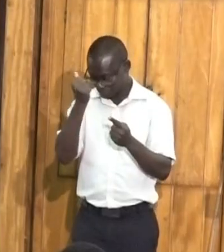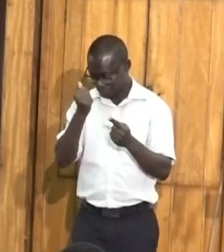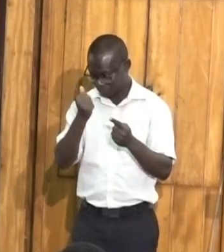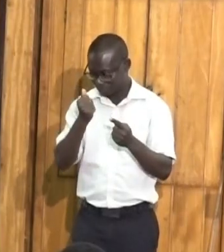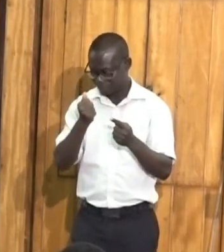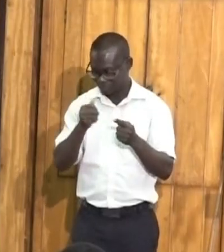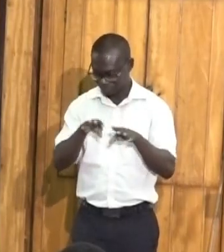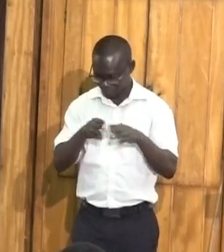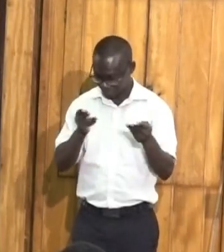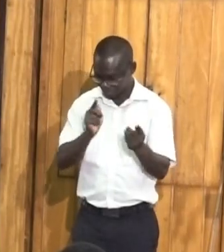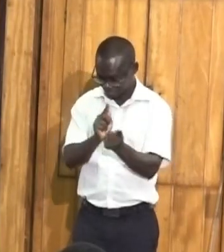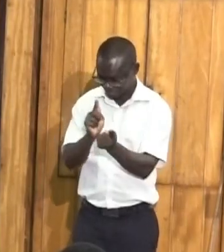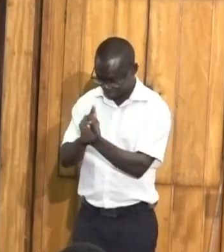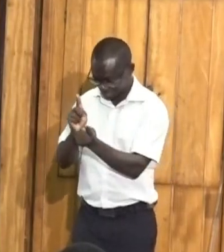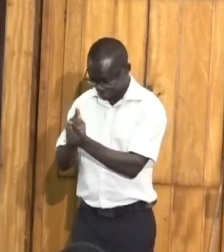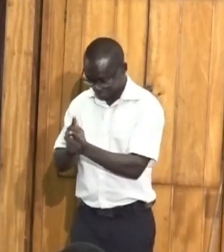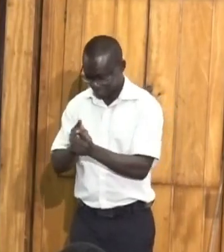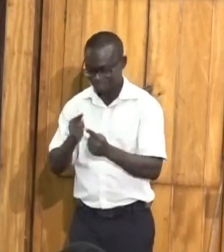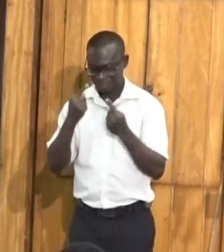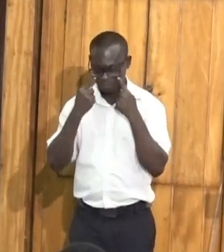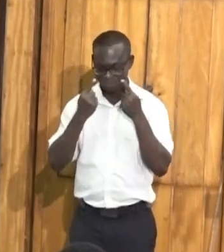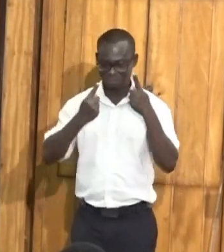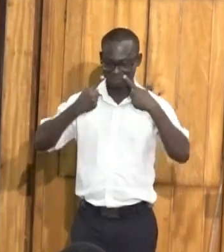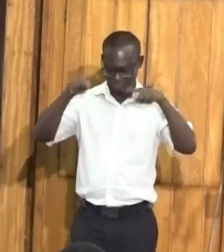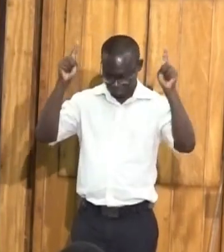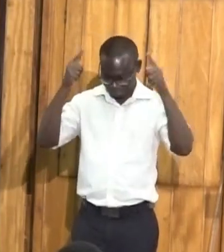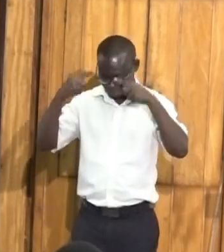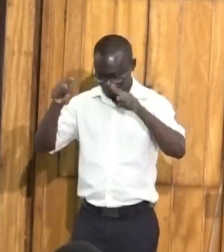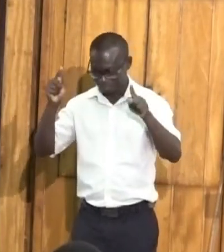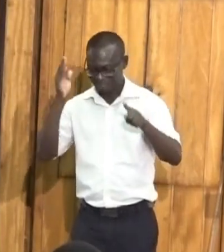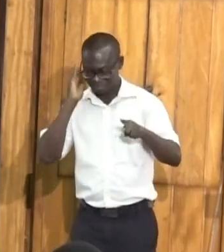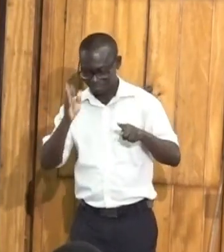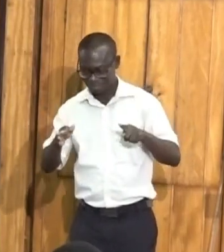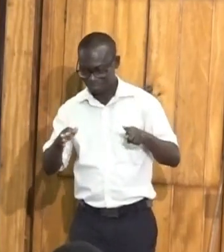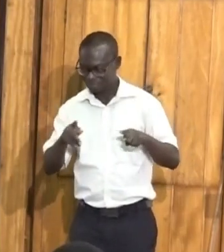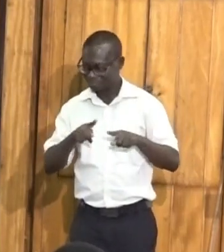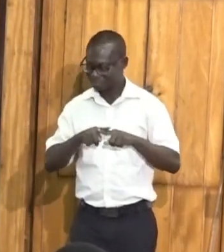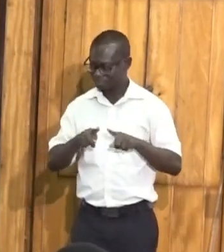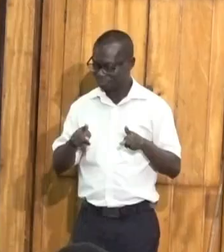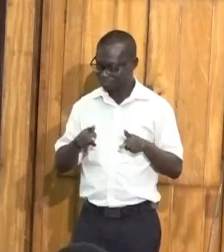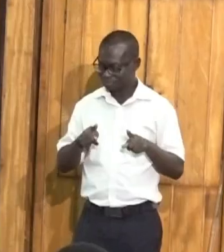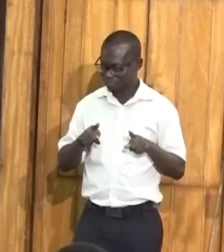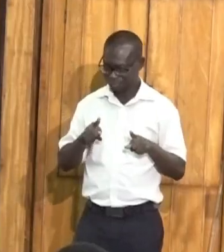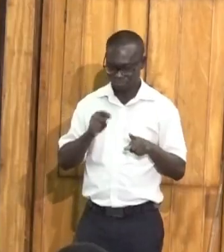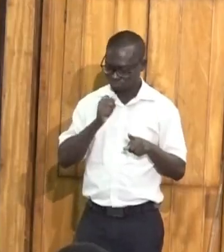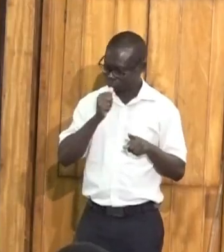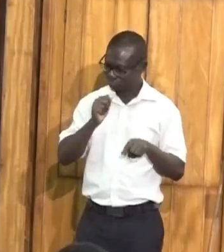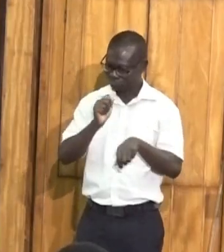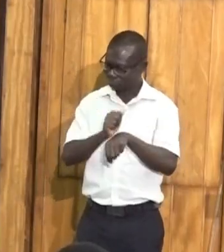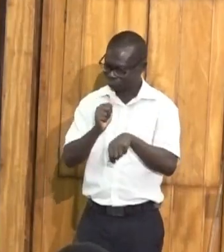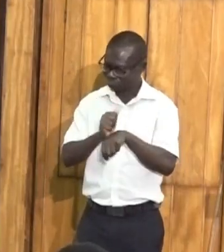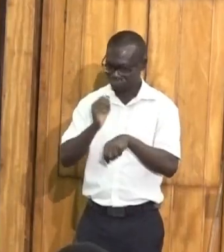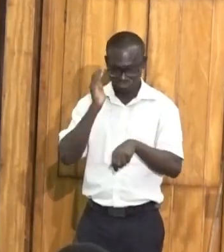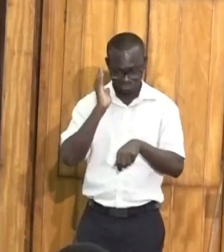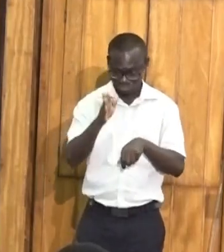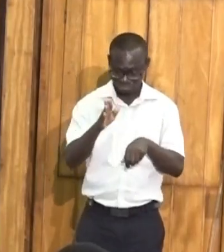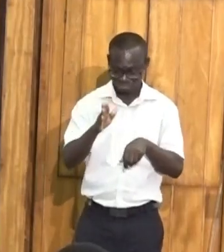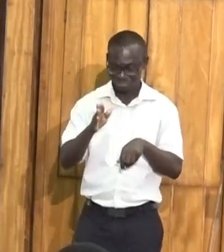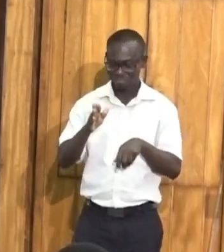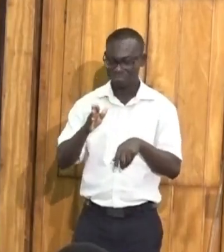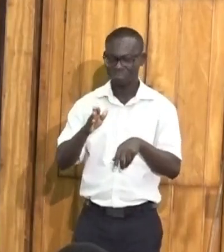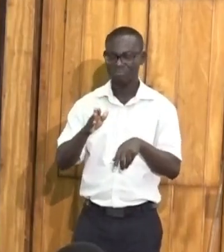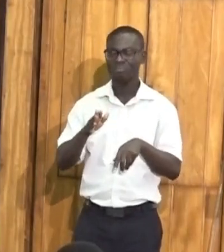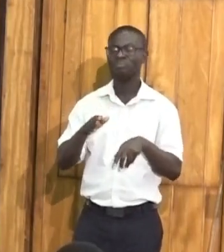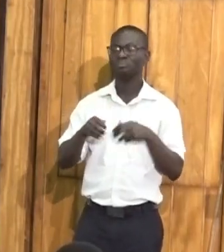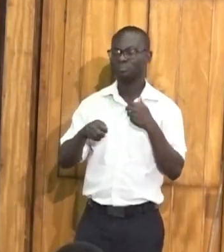well, we've seen success rates that are very good, but where it's not done or inappropriately done, we've seen that it has got long-term mental